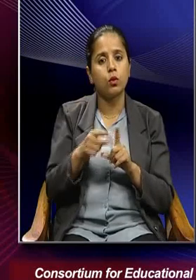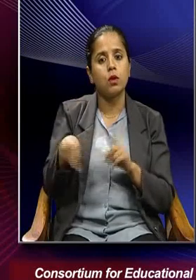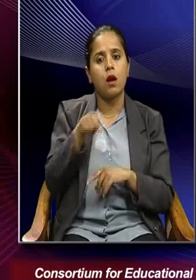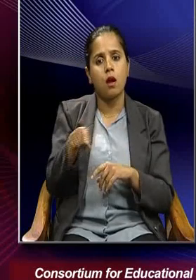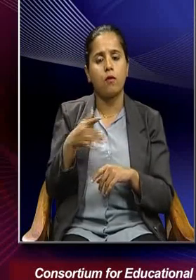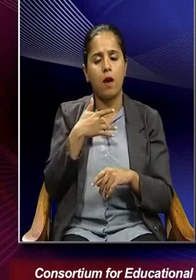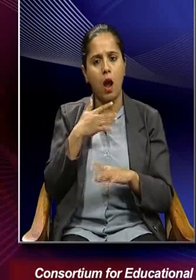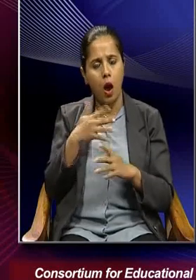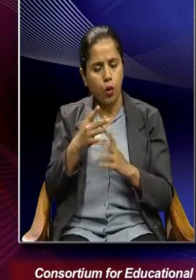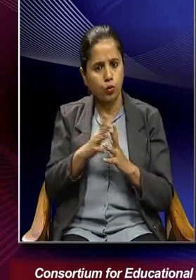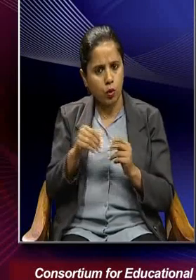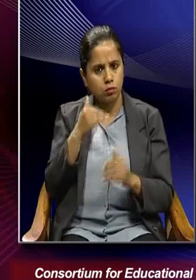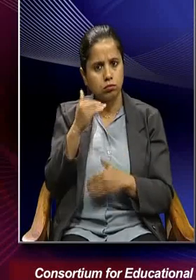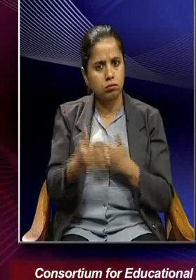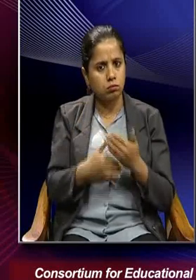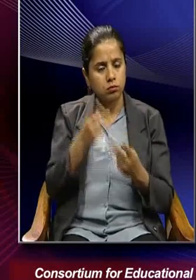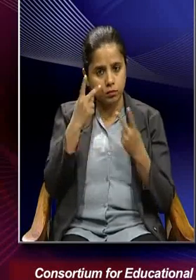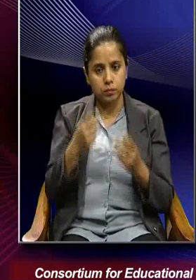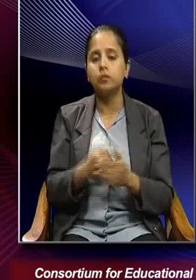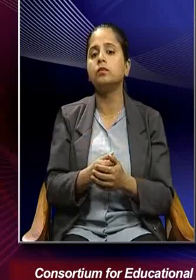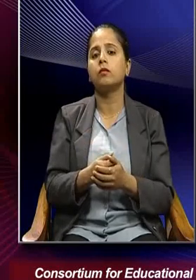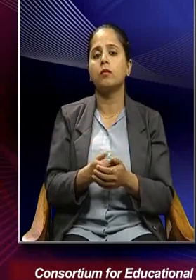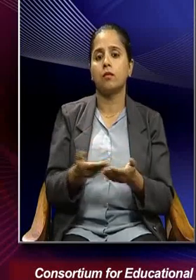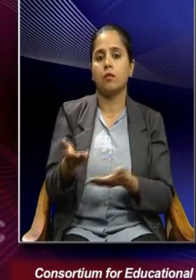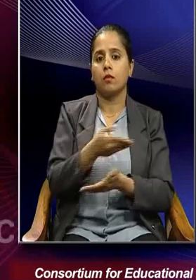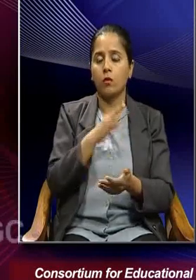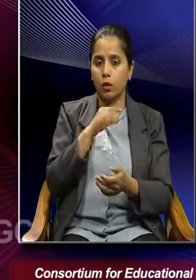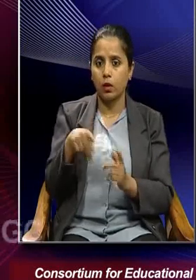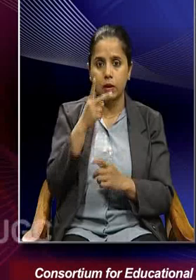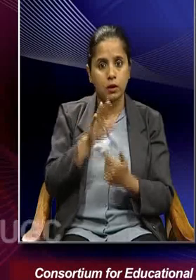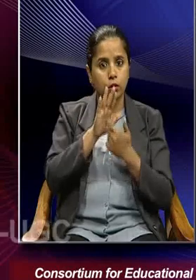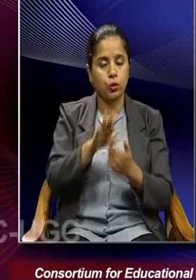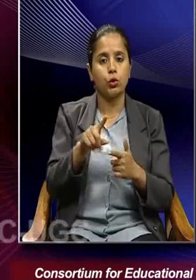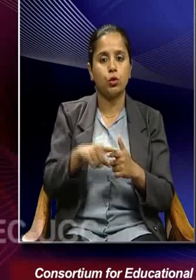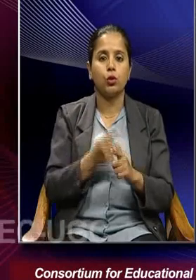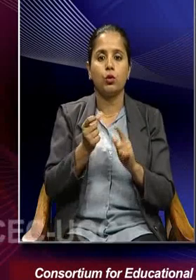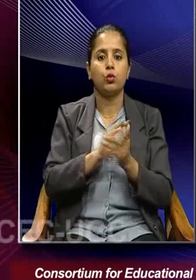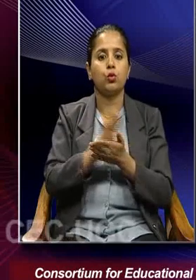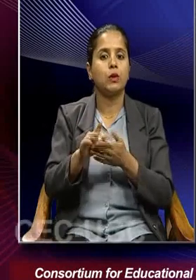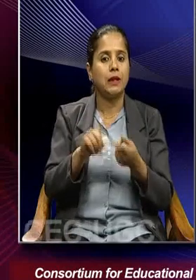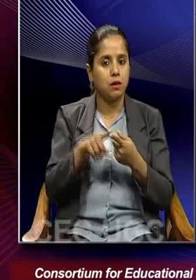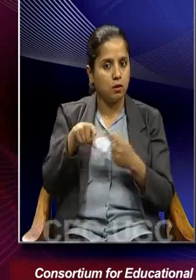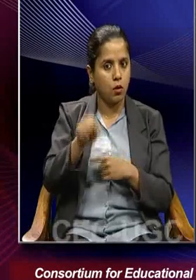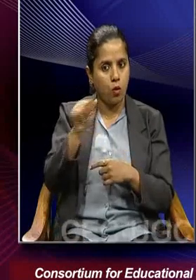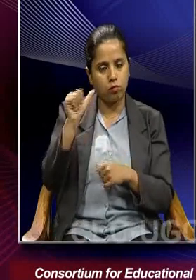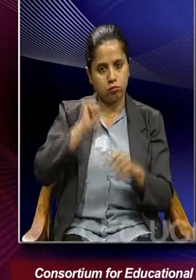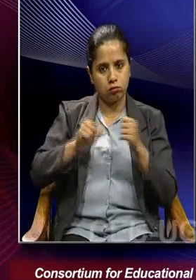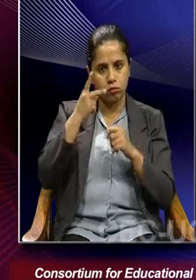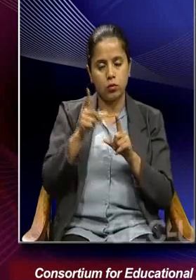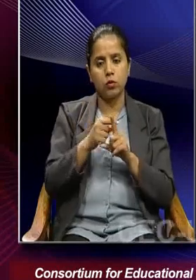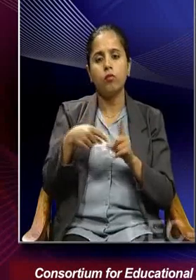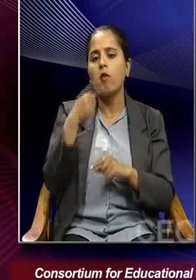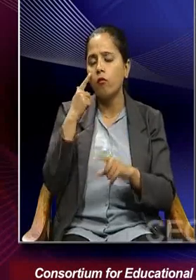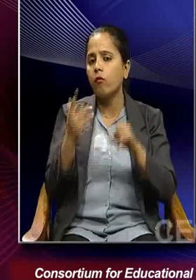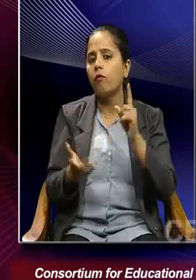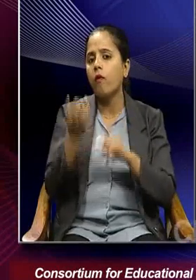elusive, and when he is confronted by Juhi Chawla's character, then we find